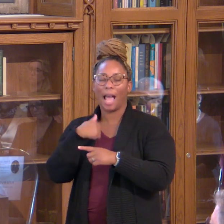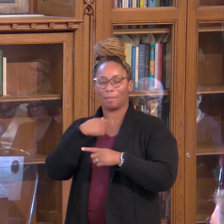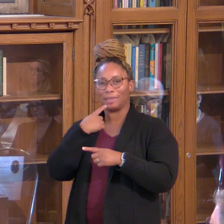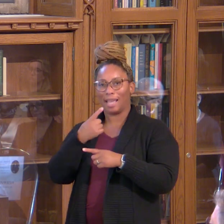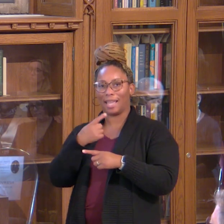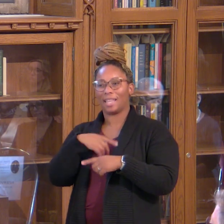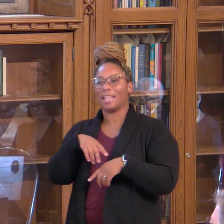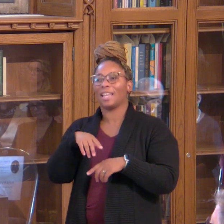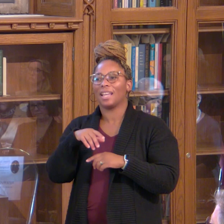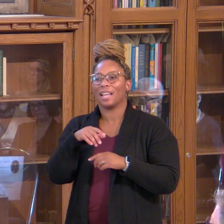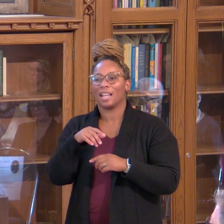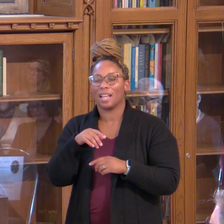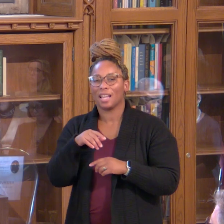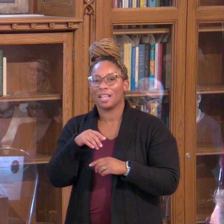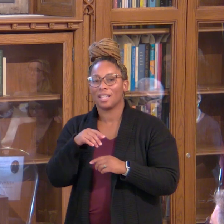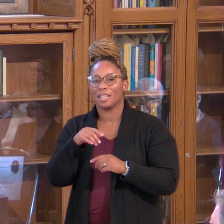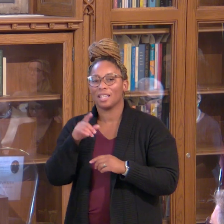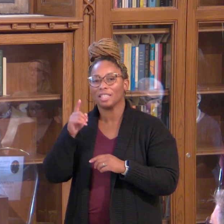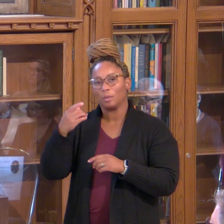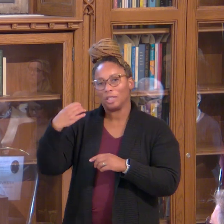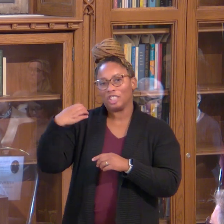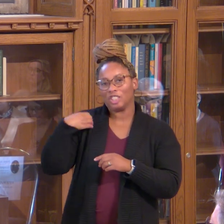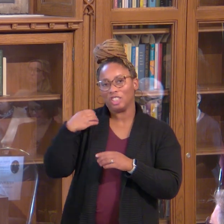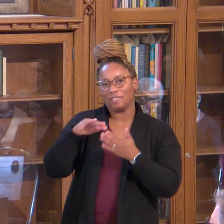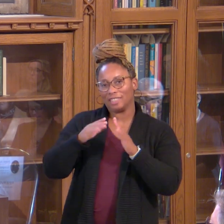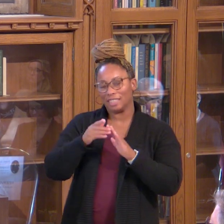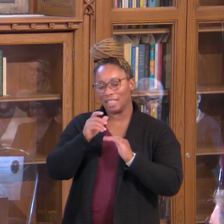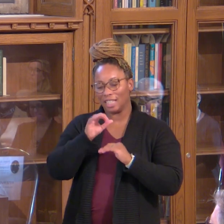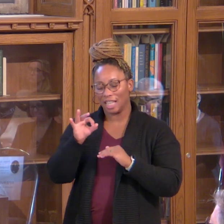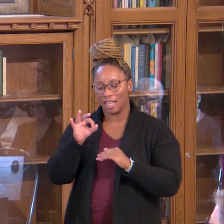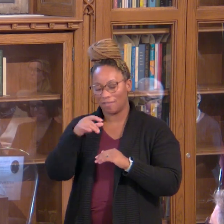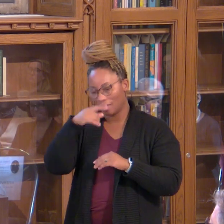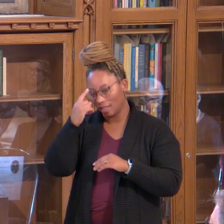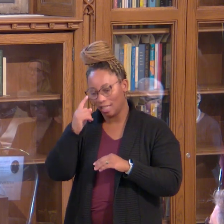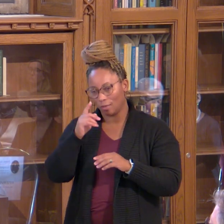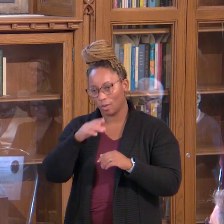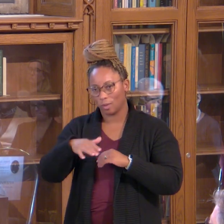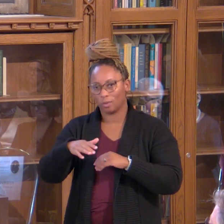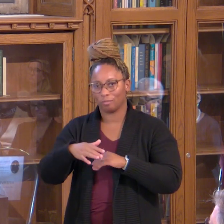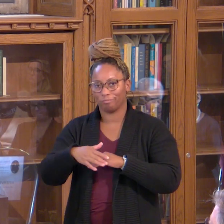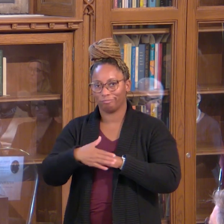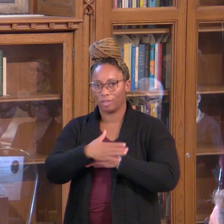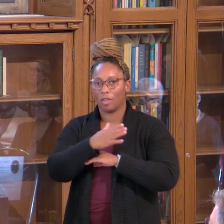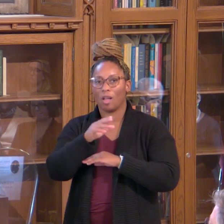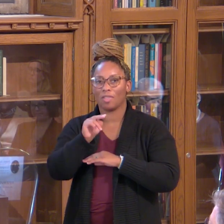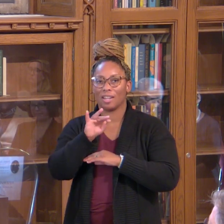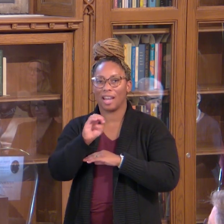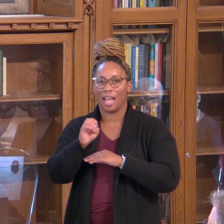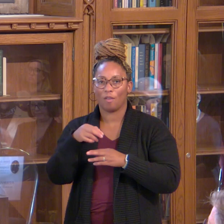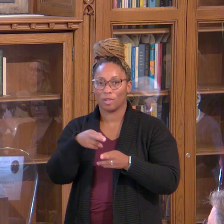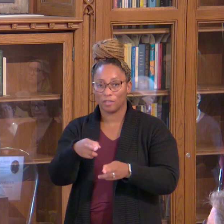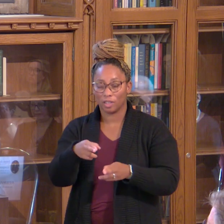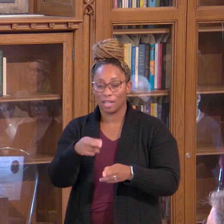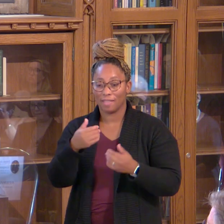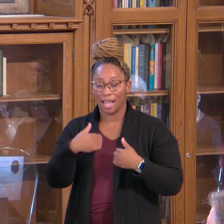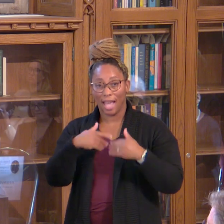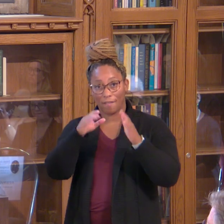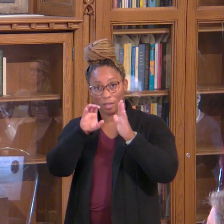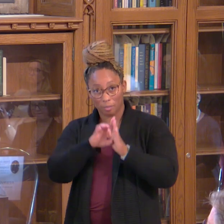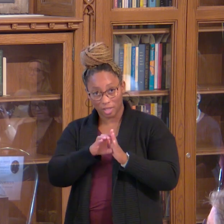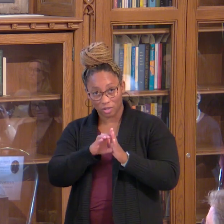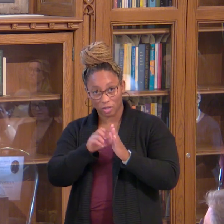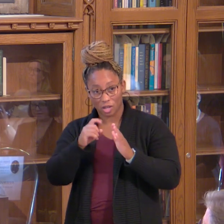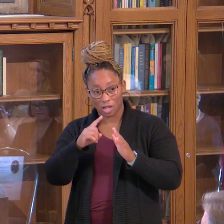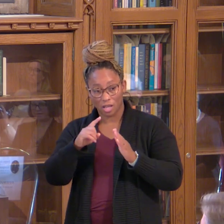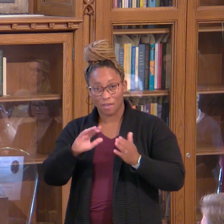this meowe was the chief city of the Negroes along the Nile and then I have a photograph of the